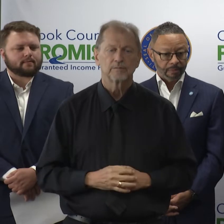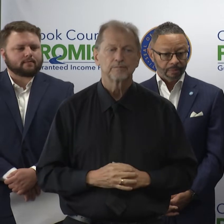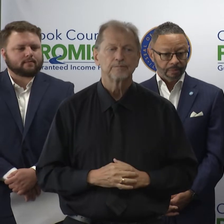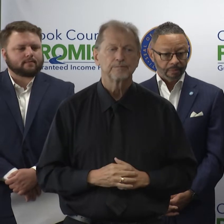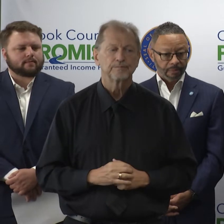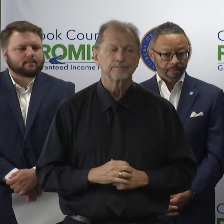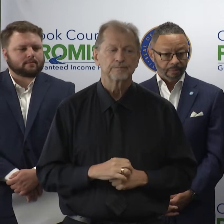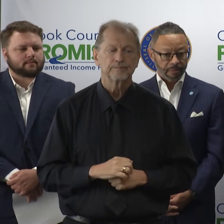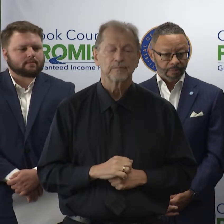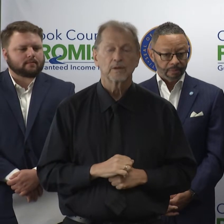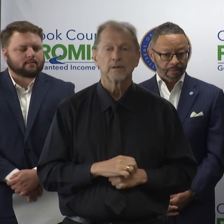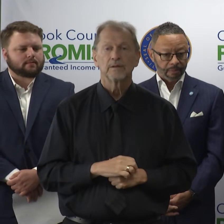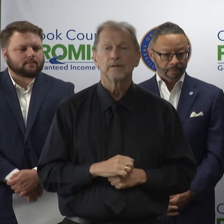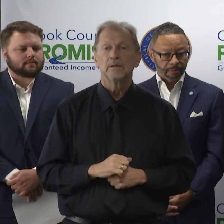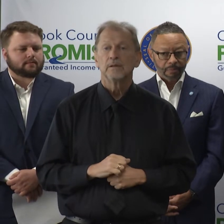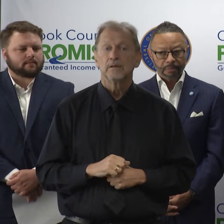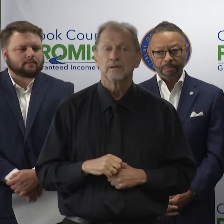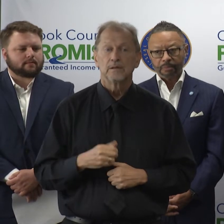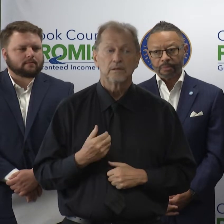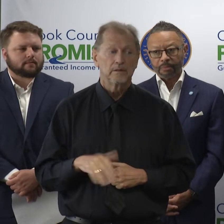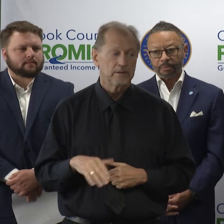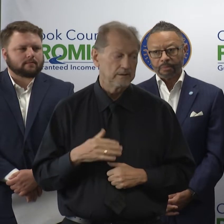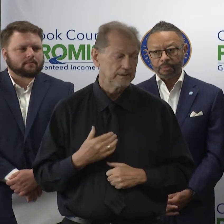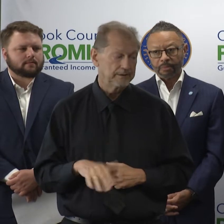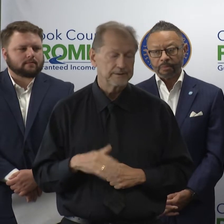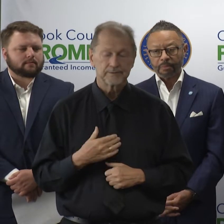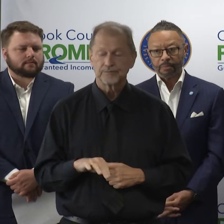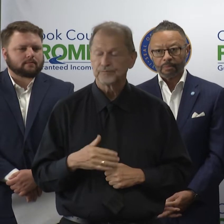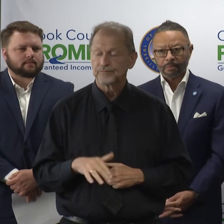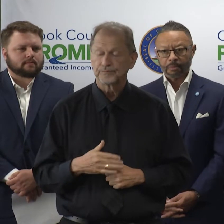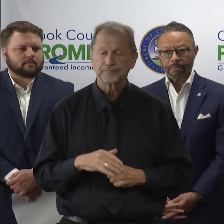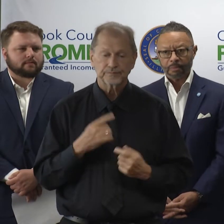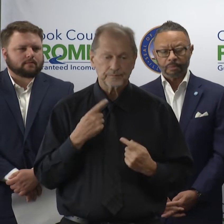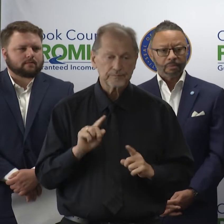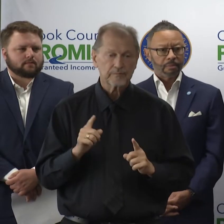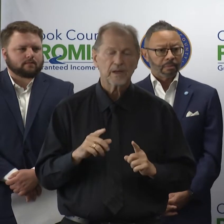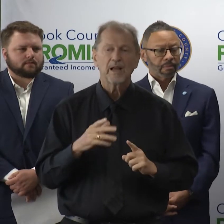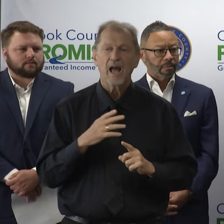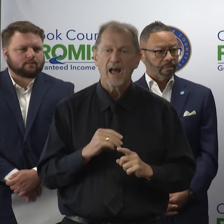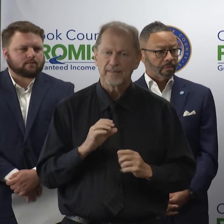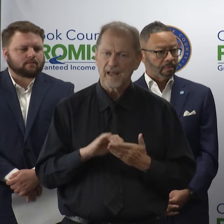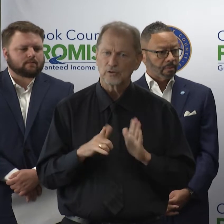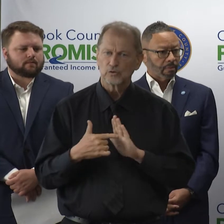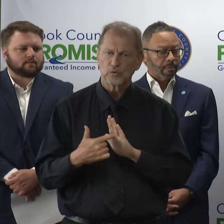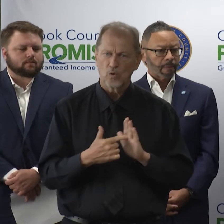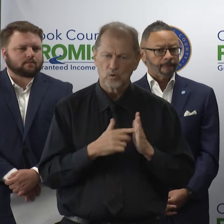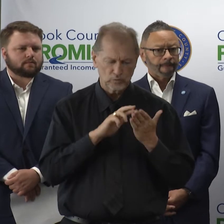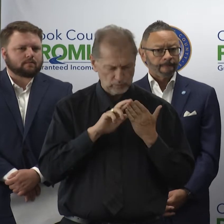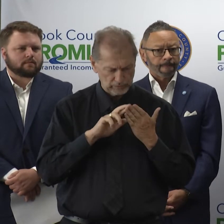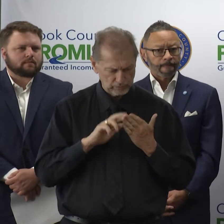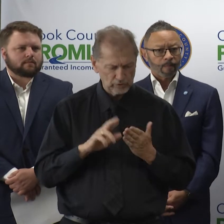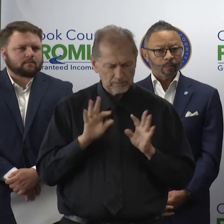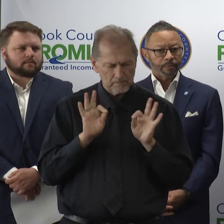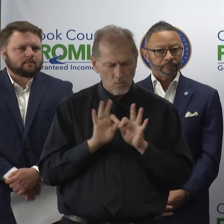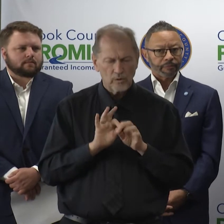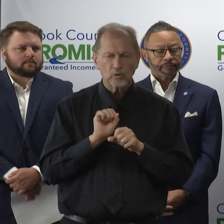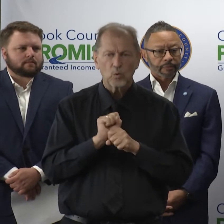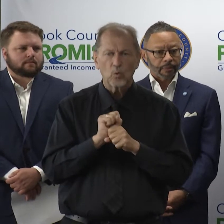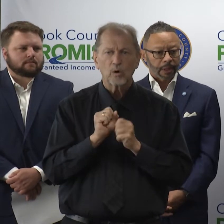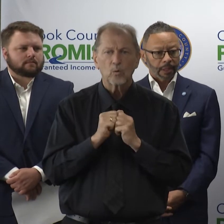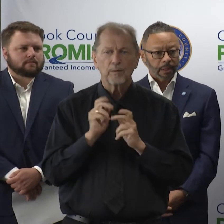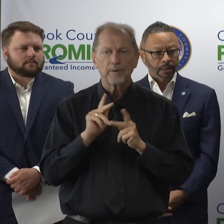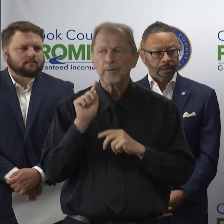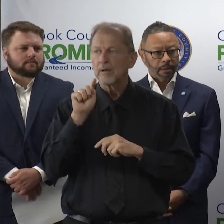This has been a remarkable effort on many fronts and a case study on the importance of really working with